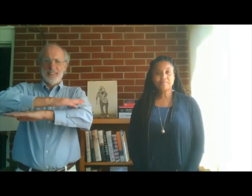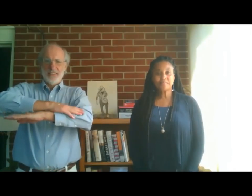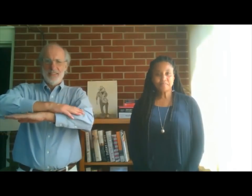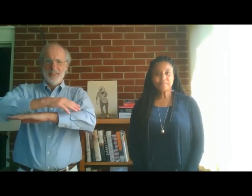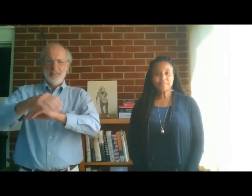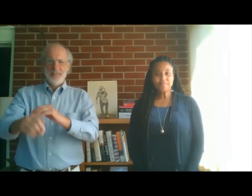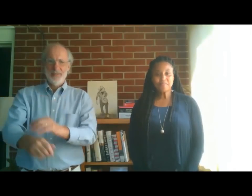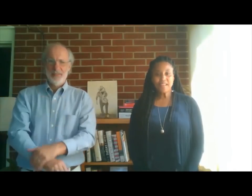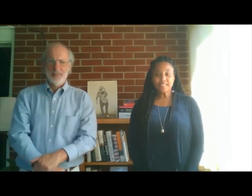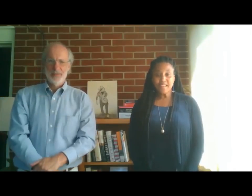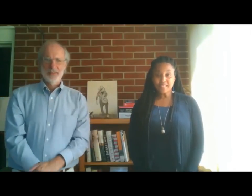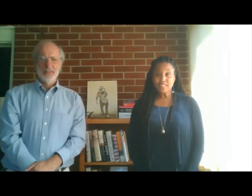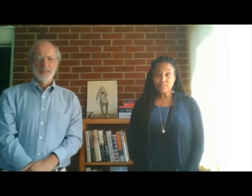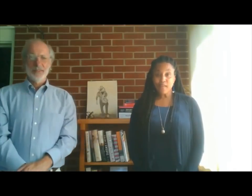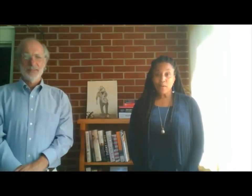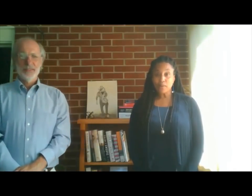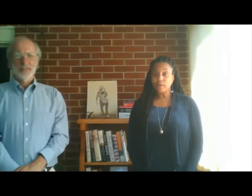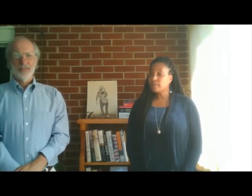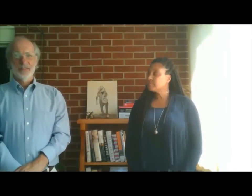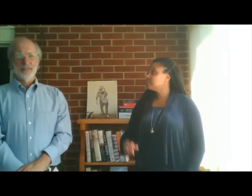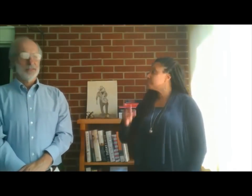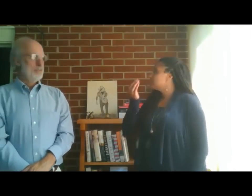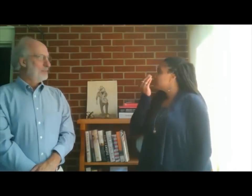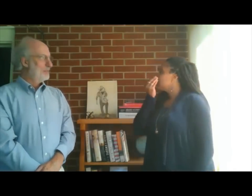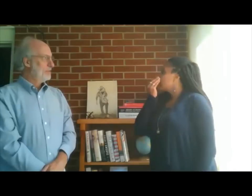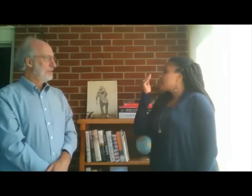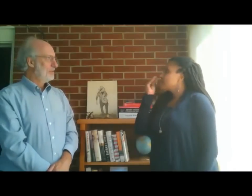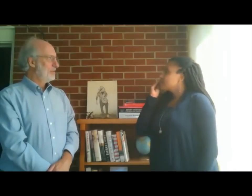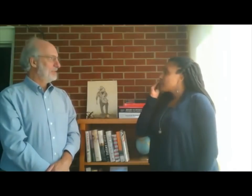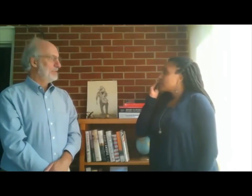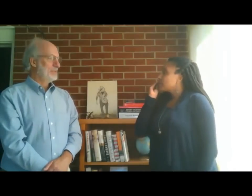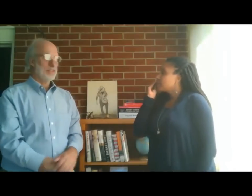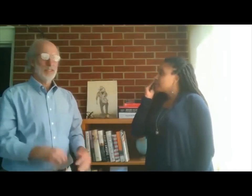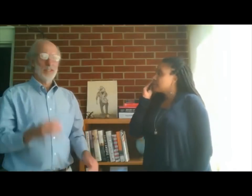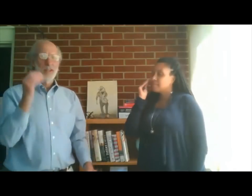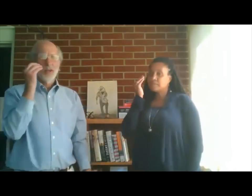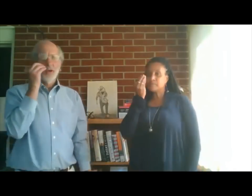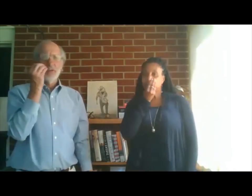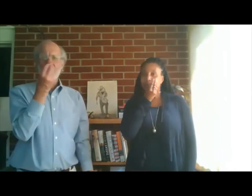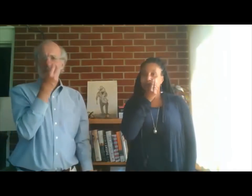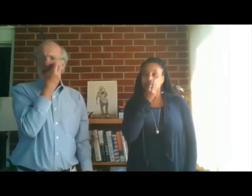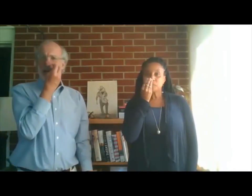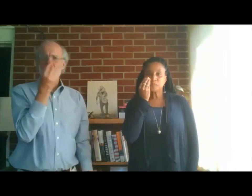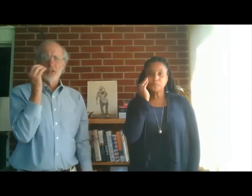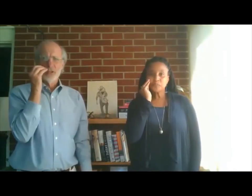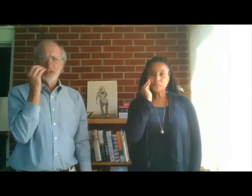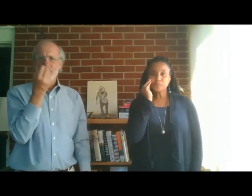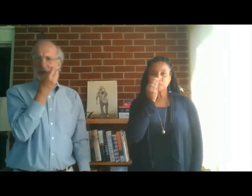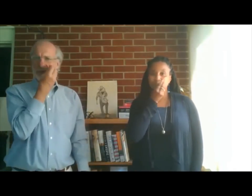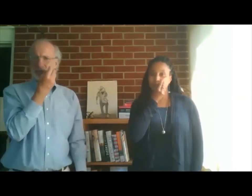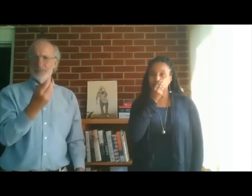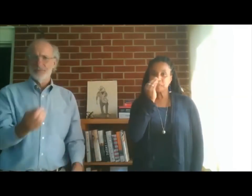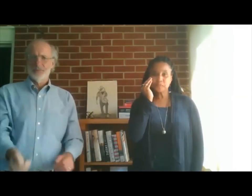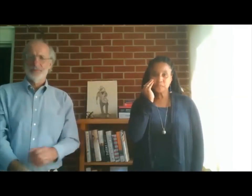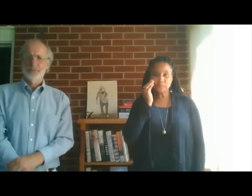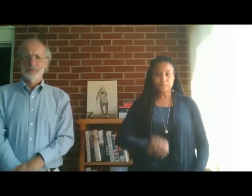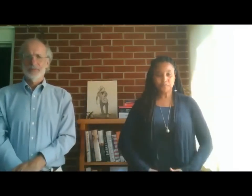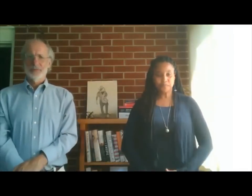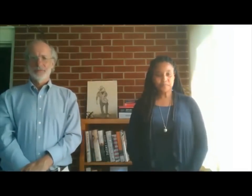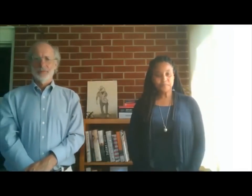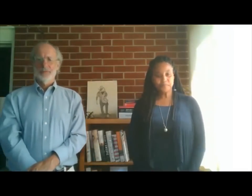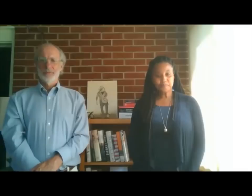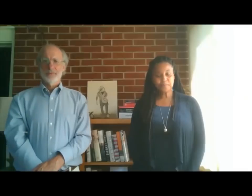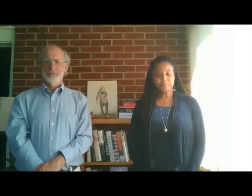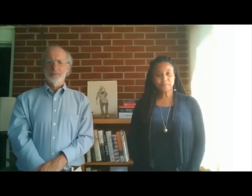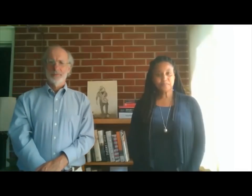Desk. Next is flower. Flower. Flower.